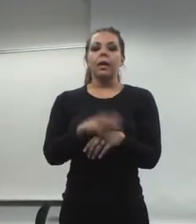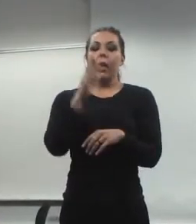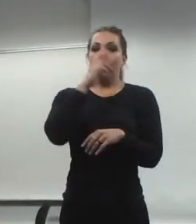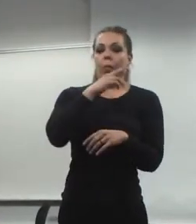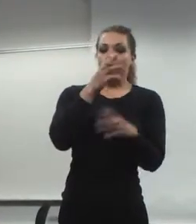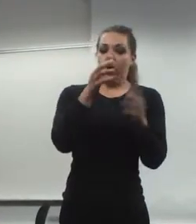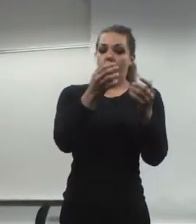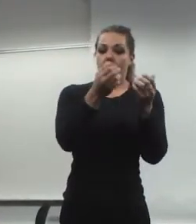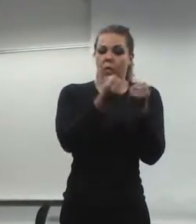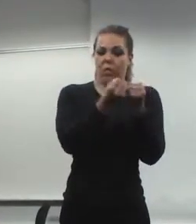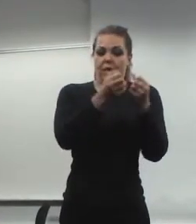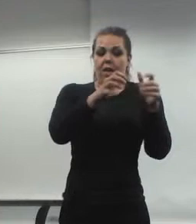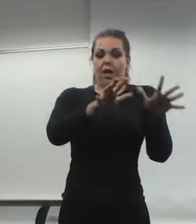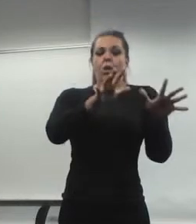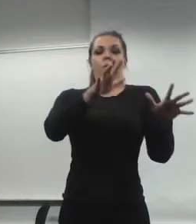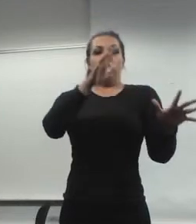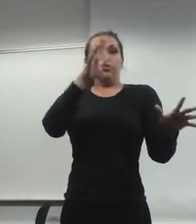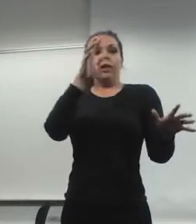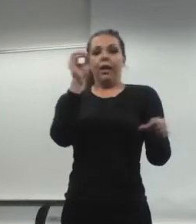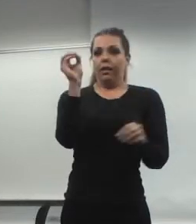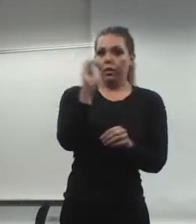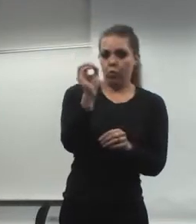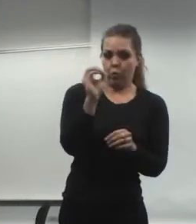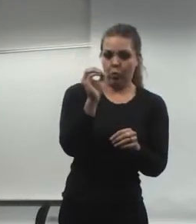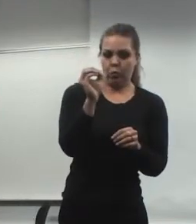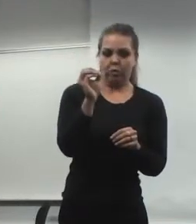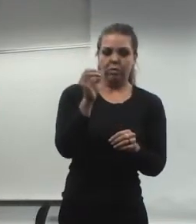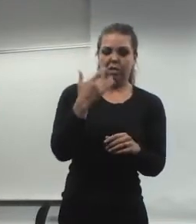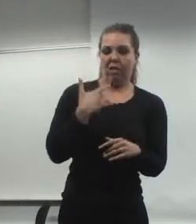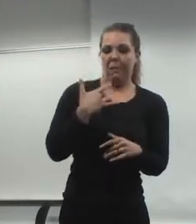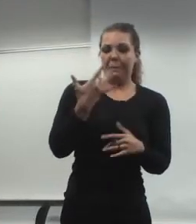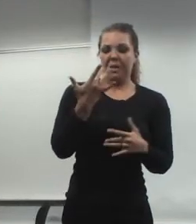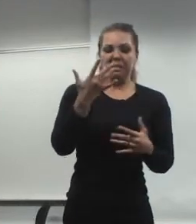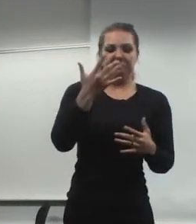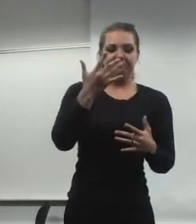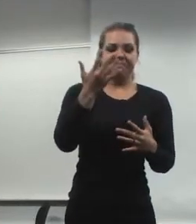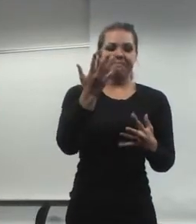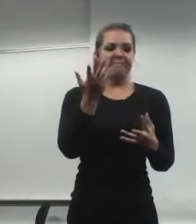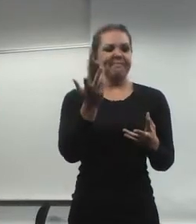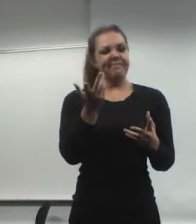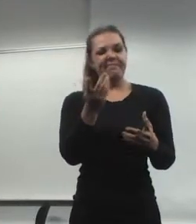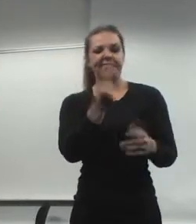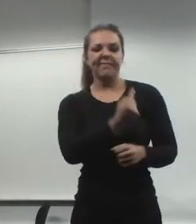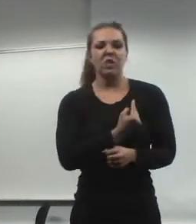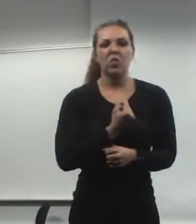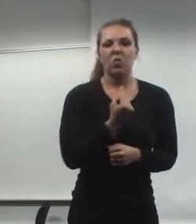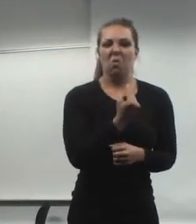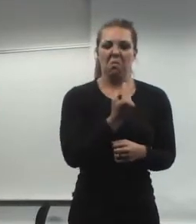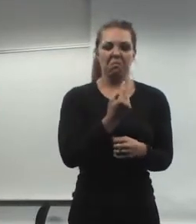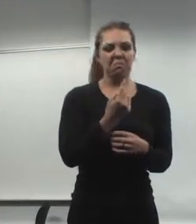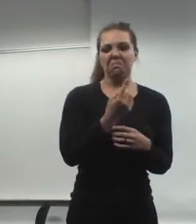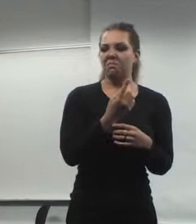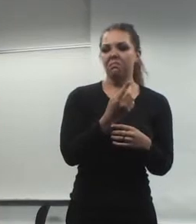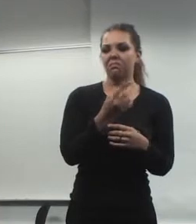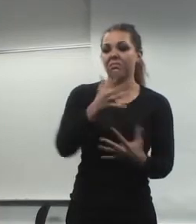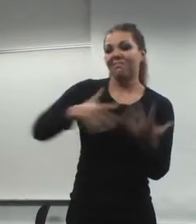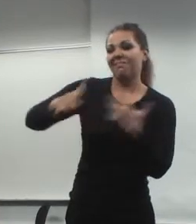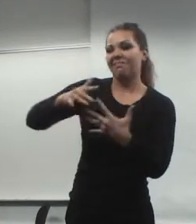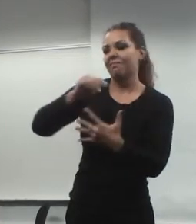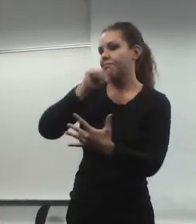would tend to stay alone, or they would mingle around each other, but they wouldn't interact a lot. And then once they